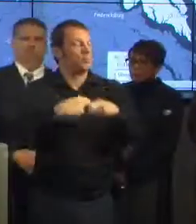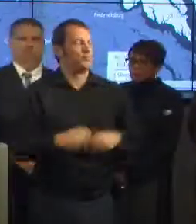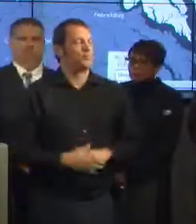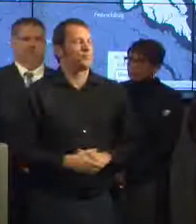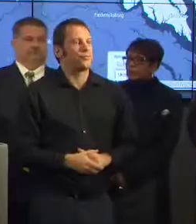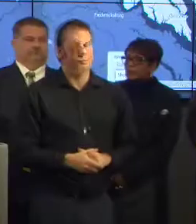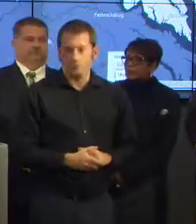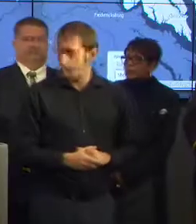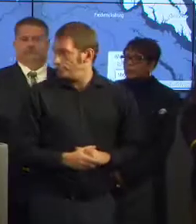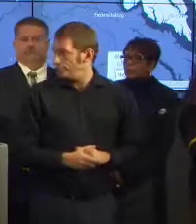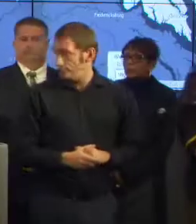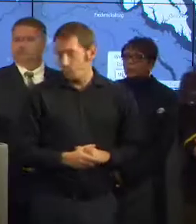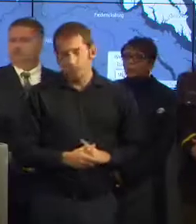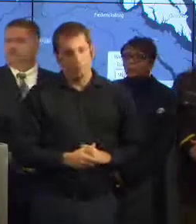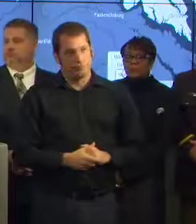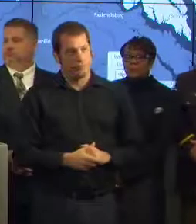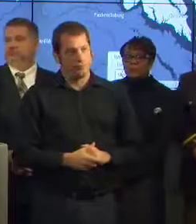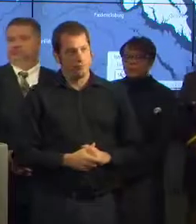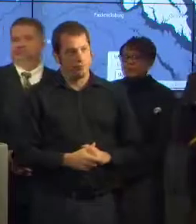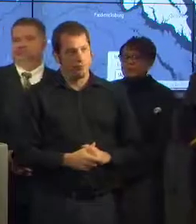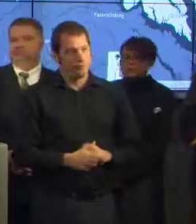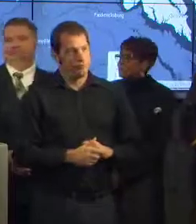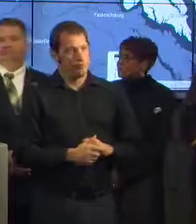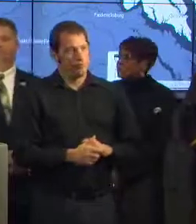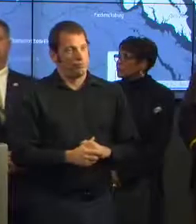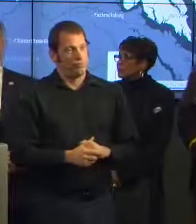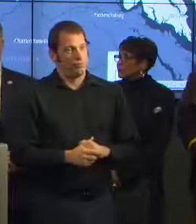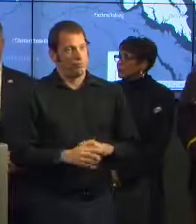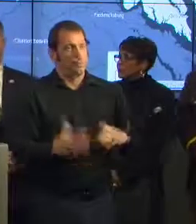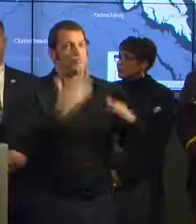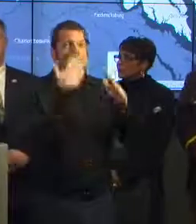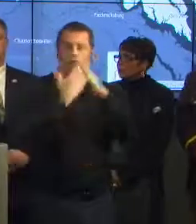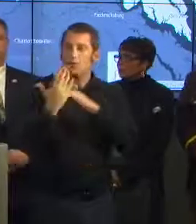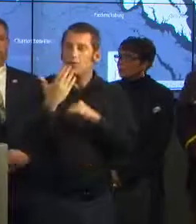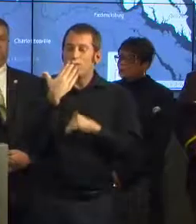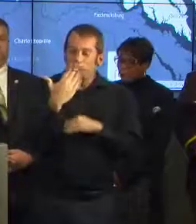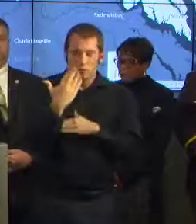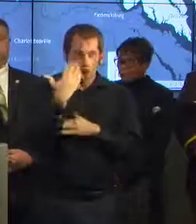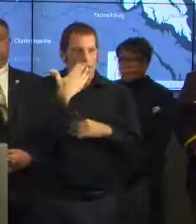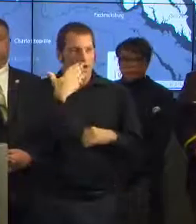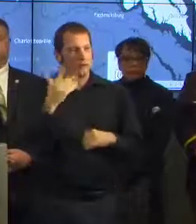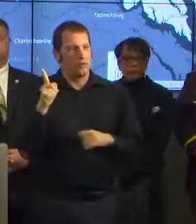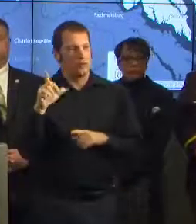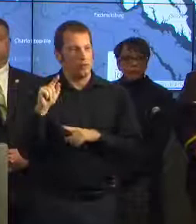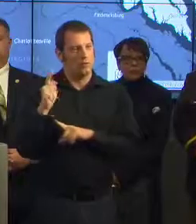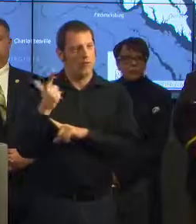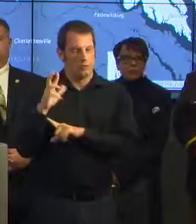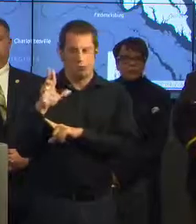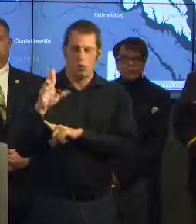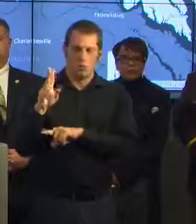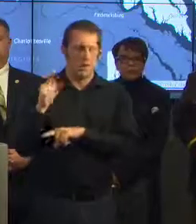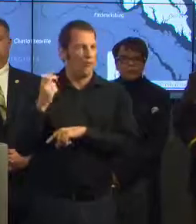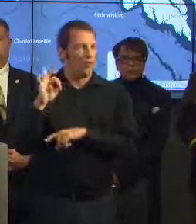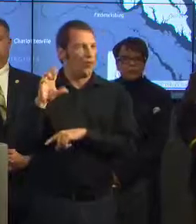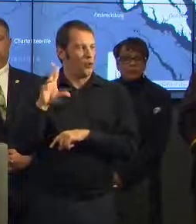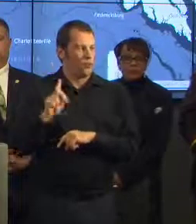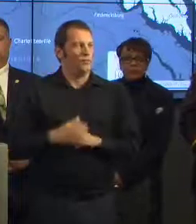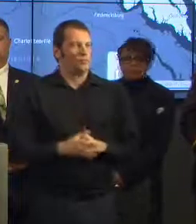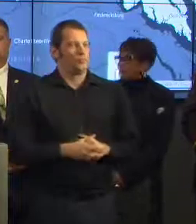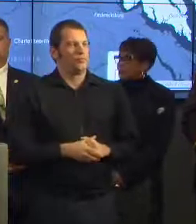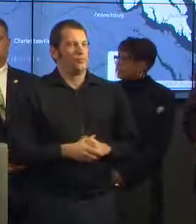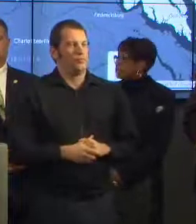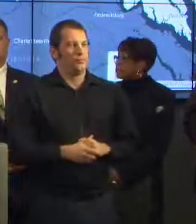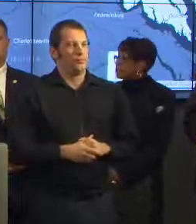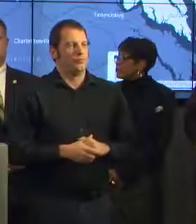Thank you all for being here. Lieutenant Governor Rutherford, thank you. As he said, immediately after we took office,